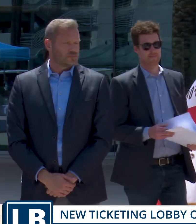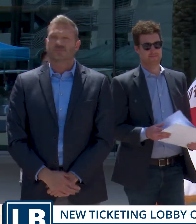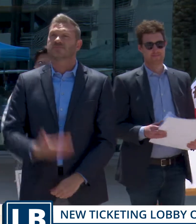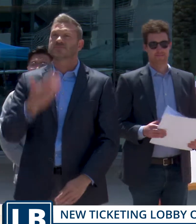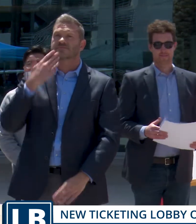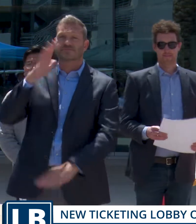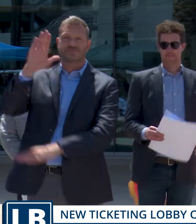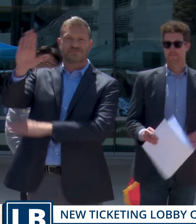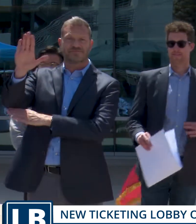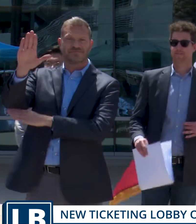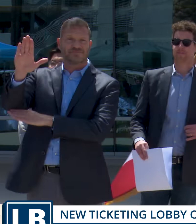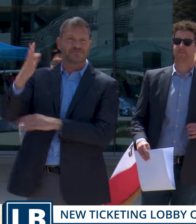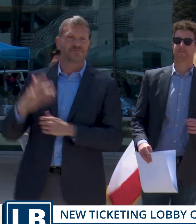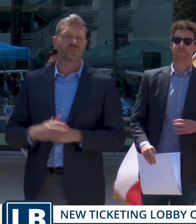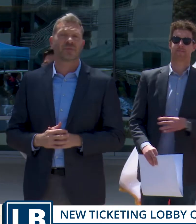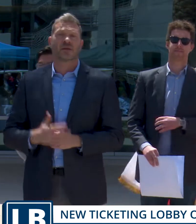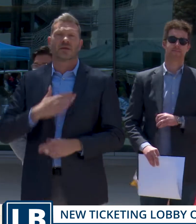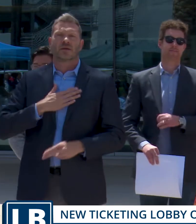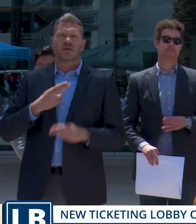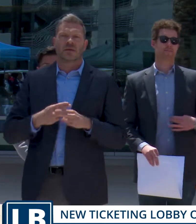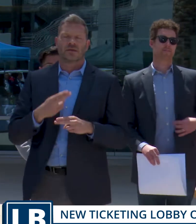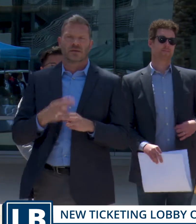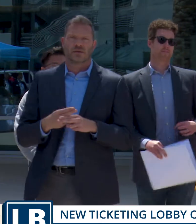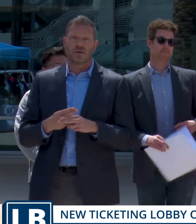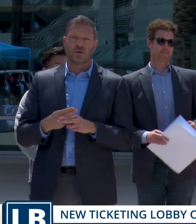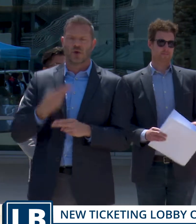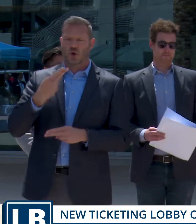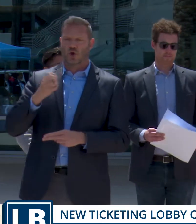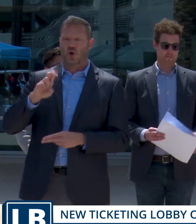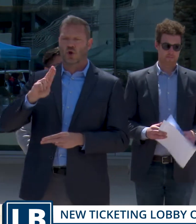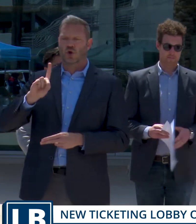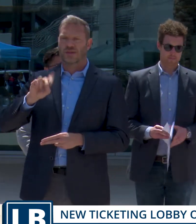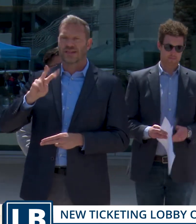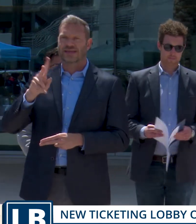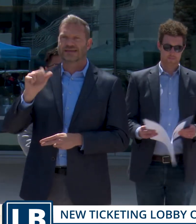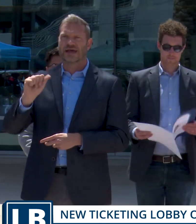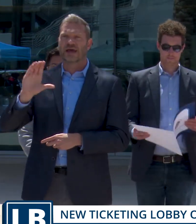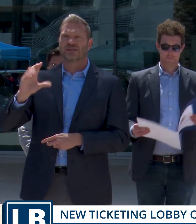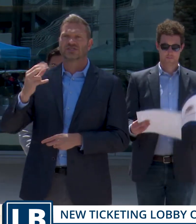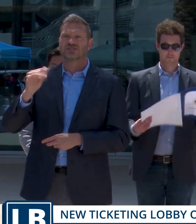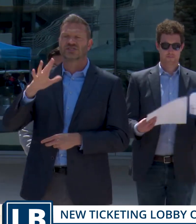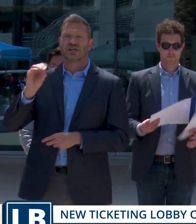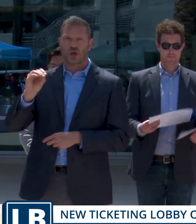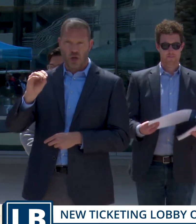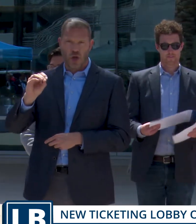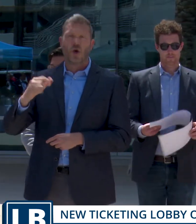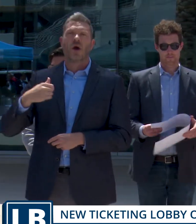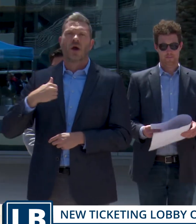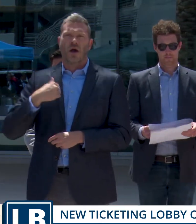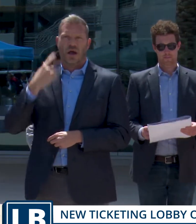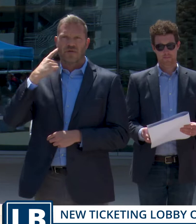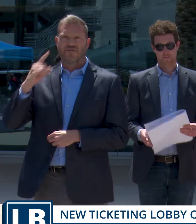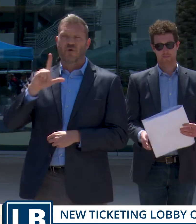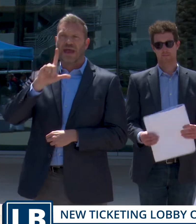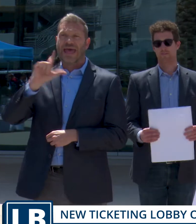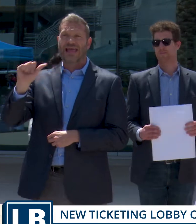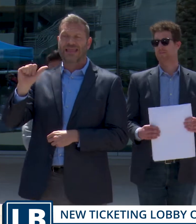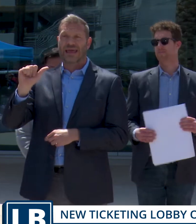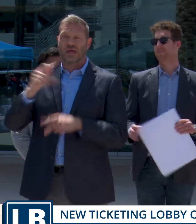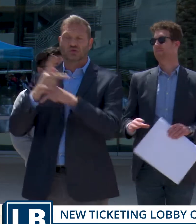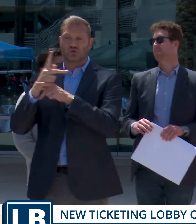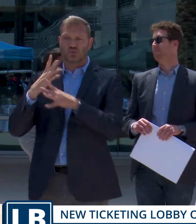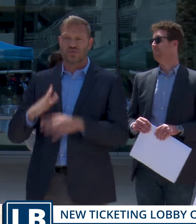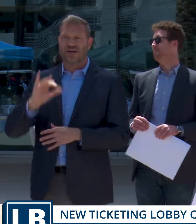Good afternoon. My name is Herlinda Chico. I am the field deputy for LA County Supervisor Janice